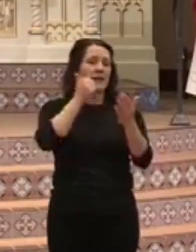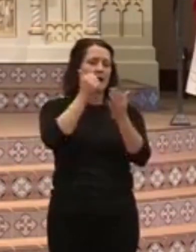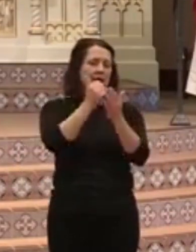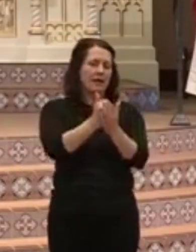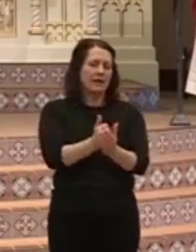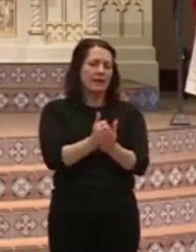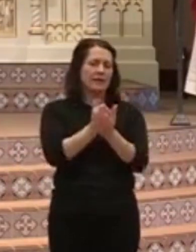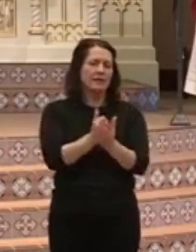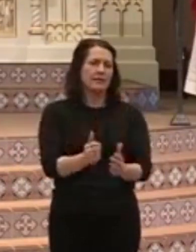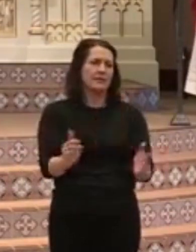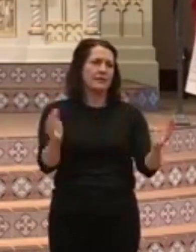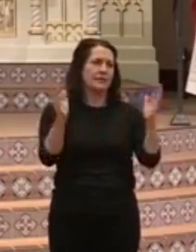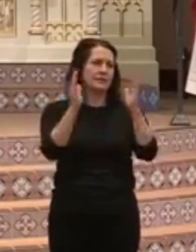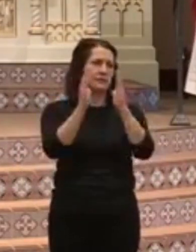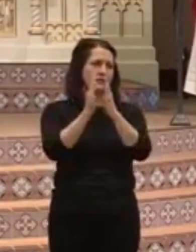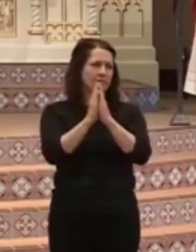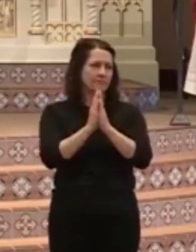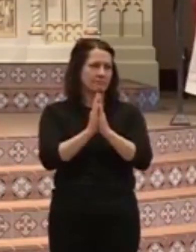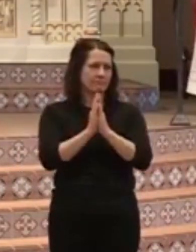Amen.